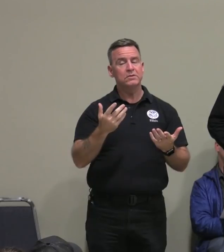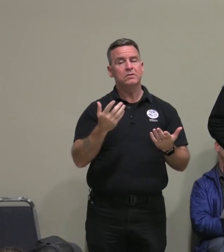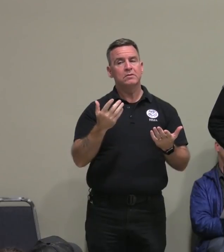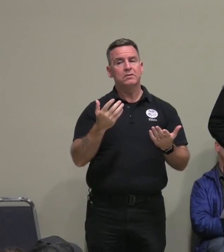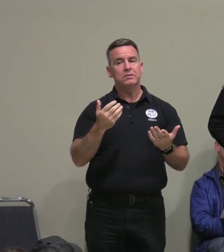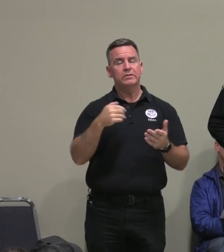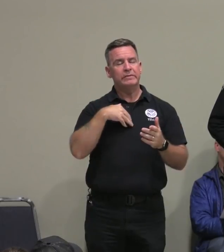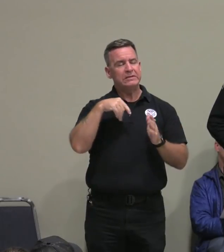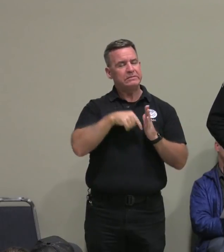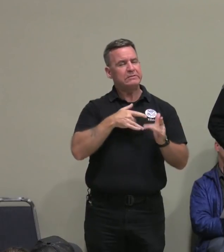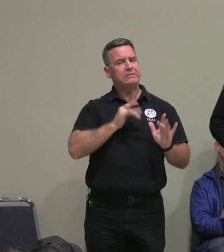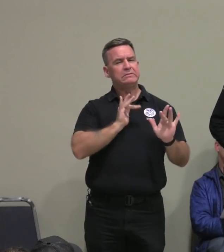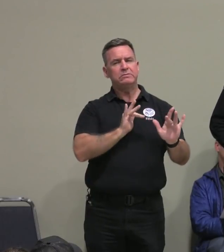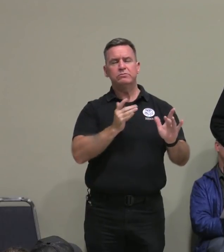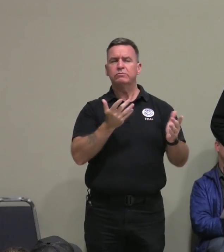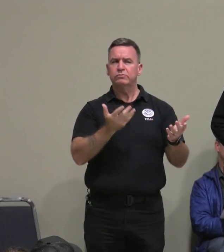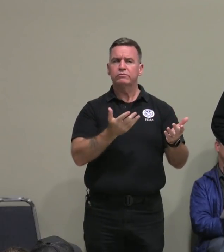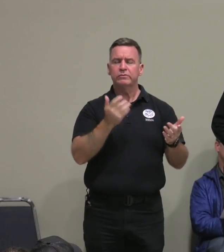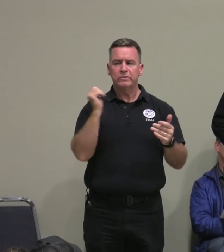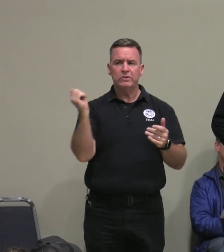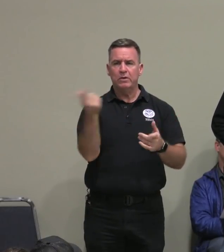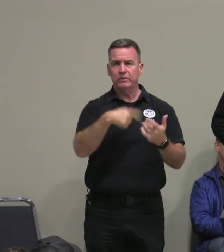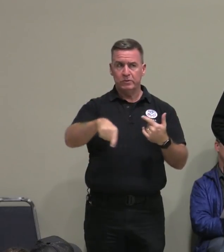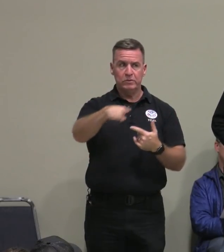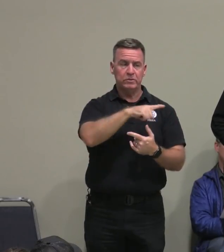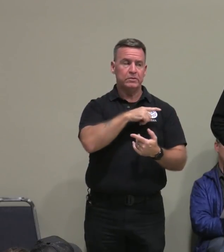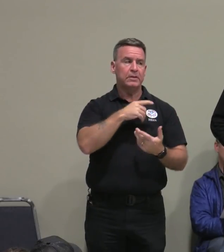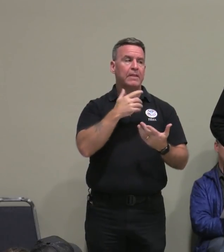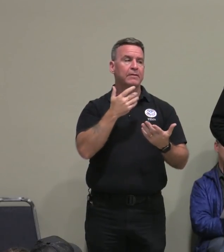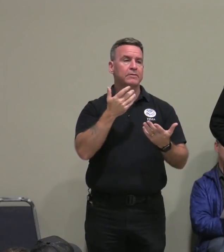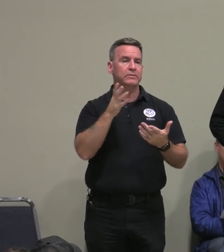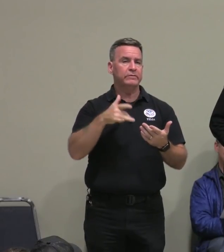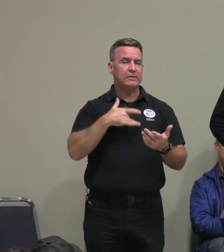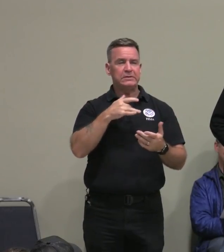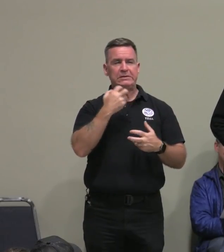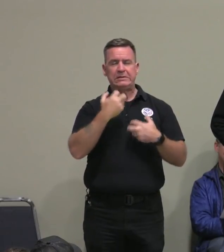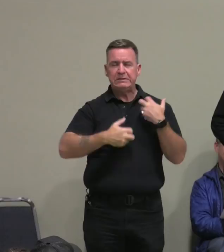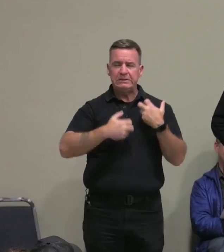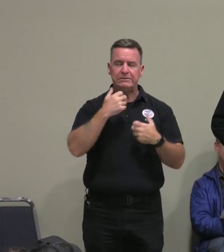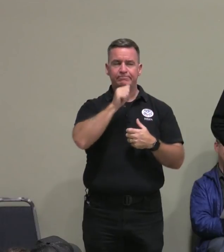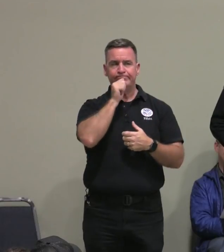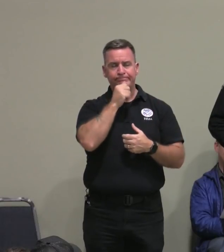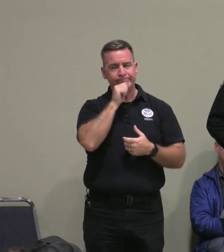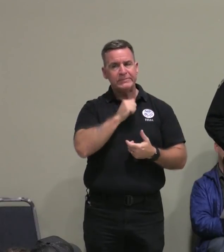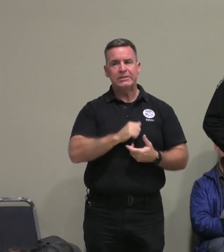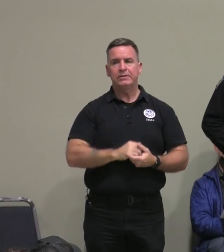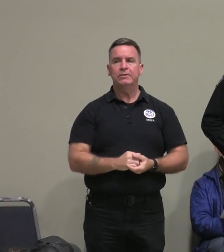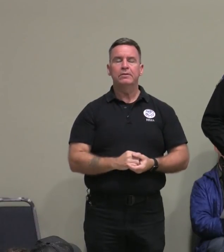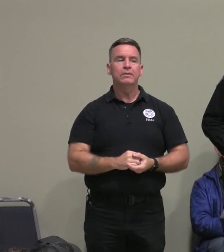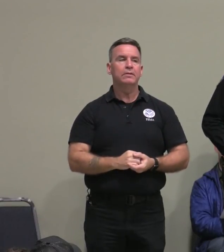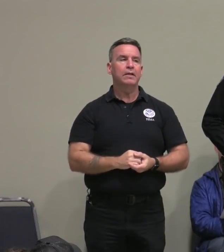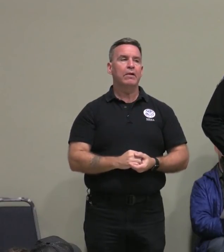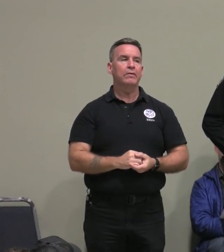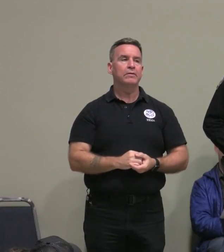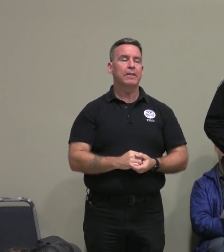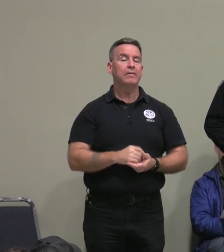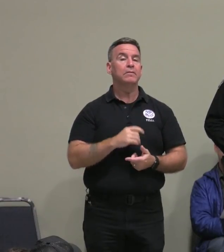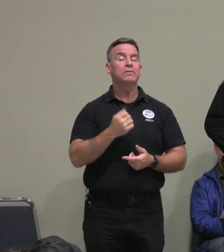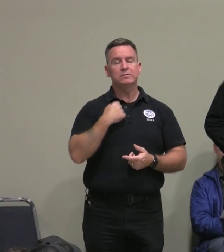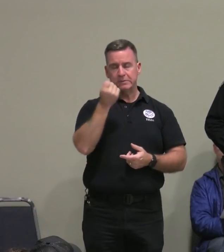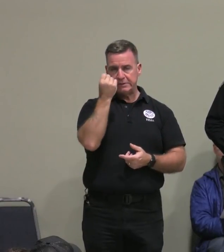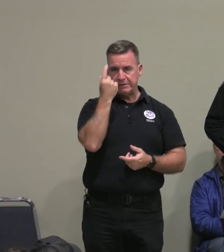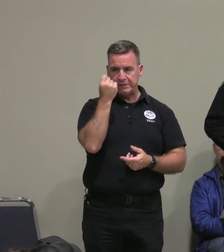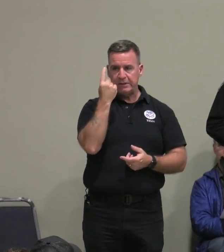have my deepest sympathy for all of you feeling the hardships that we're going through. Having said that, we do